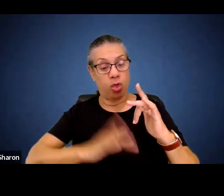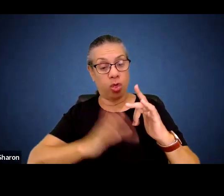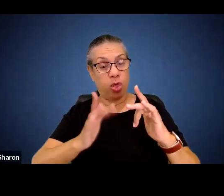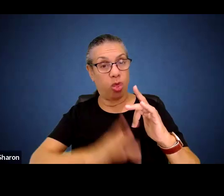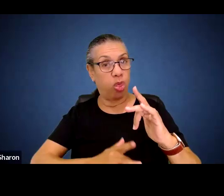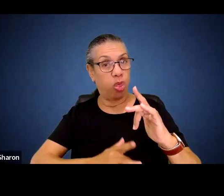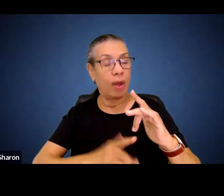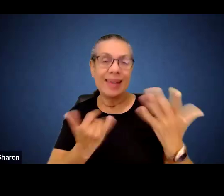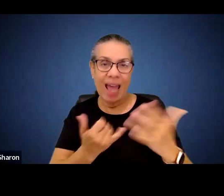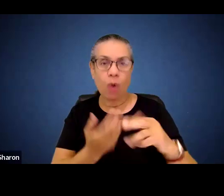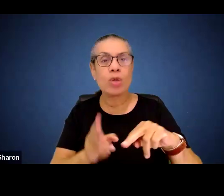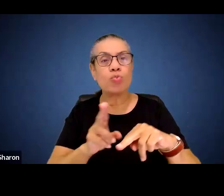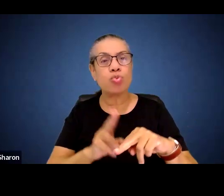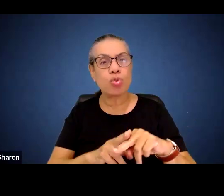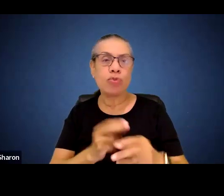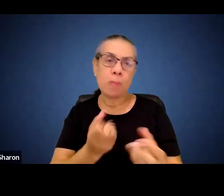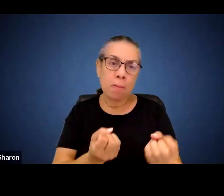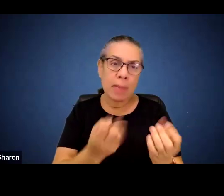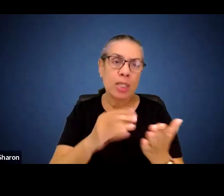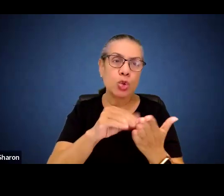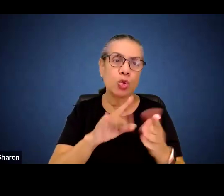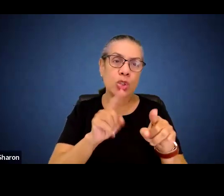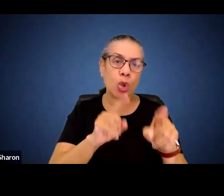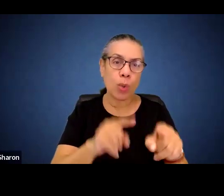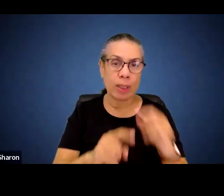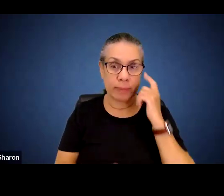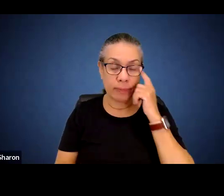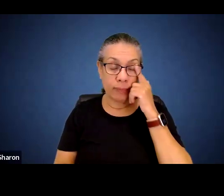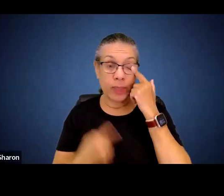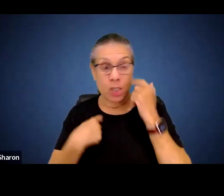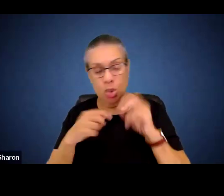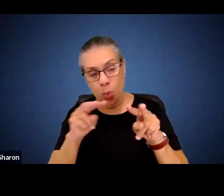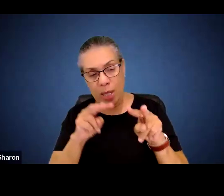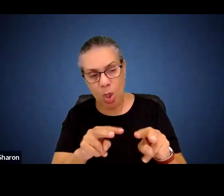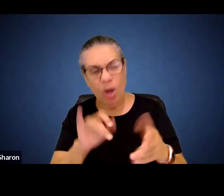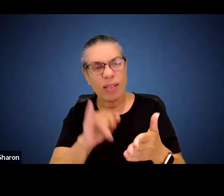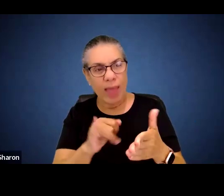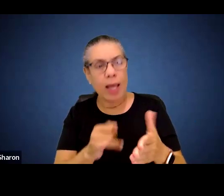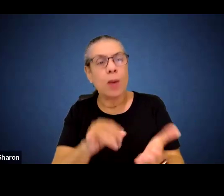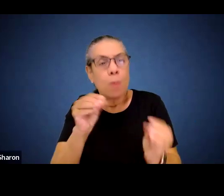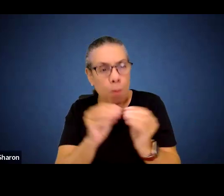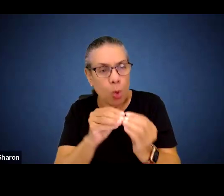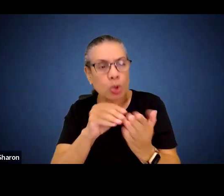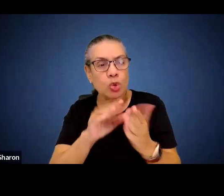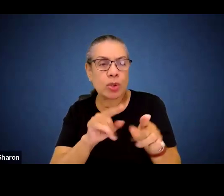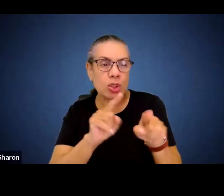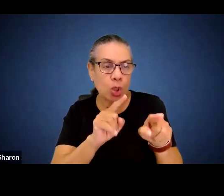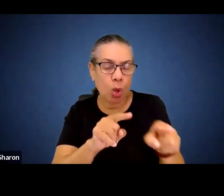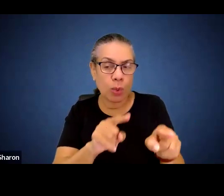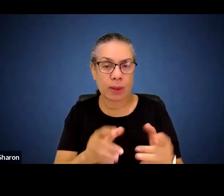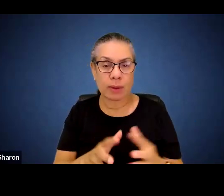12 points in the first 6 weeks. That's one indicator we measure every day that we can see is progressing. There's a lot of new